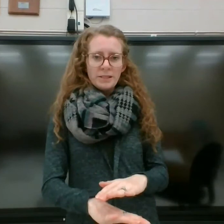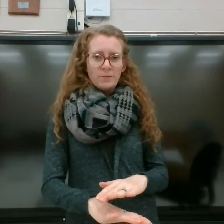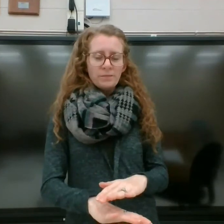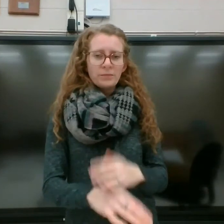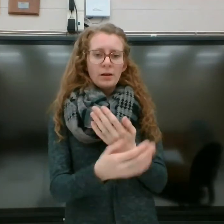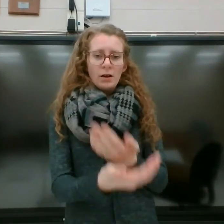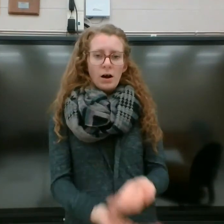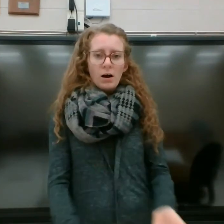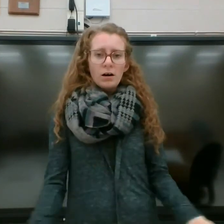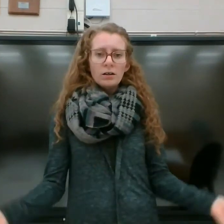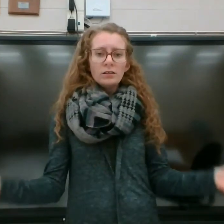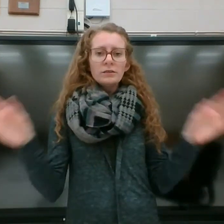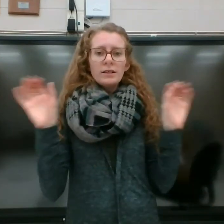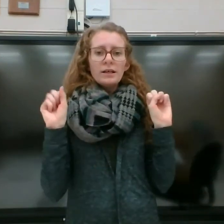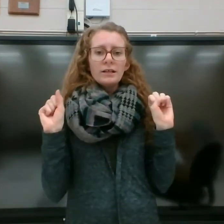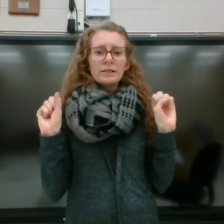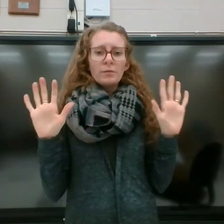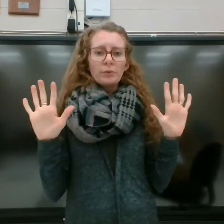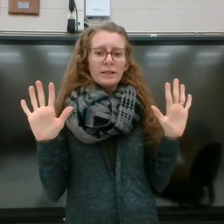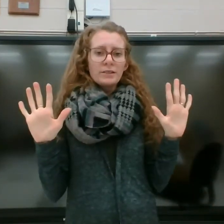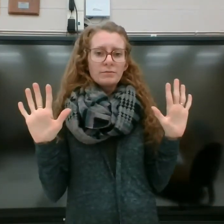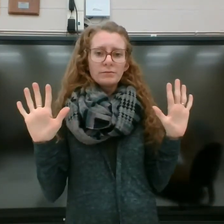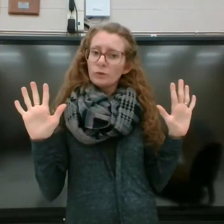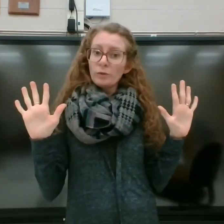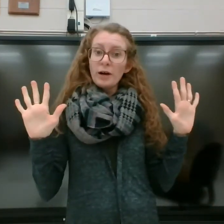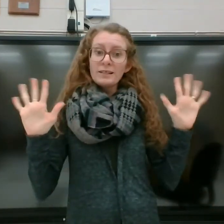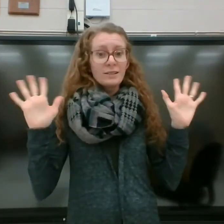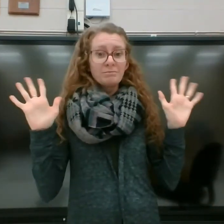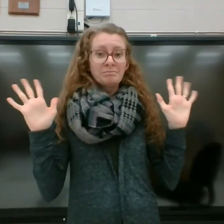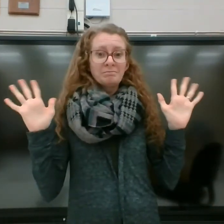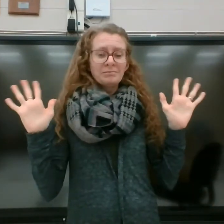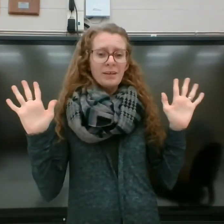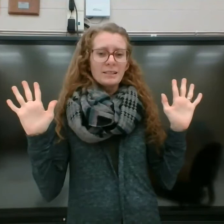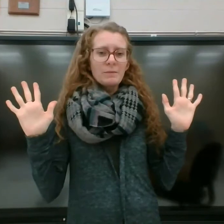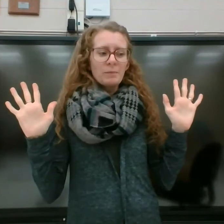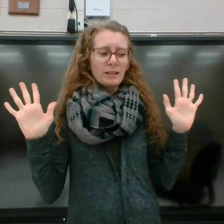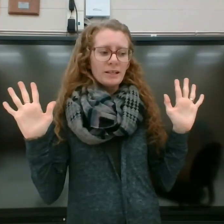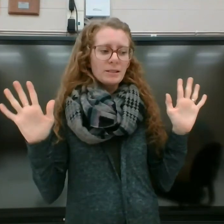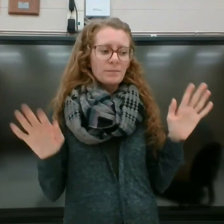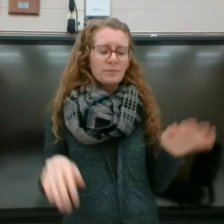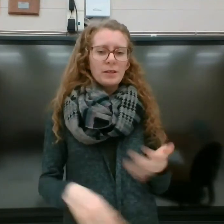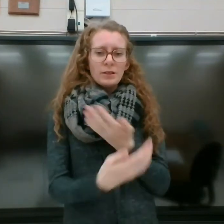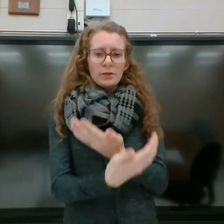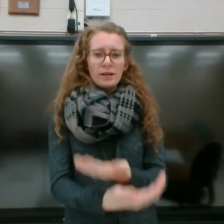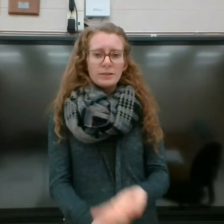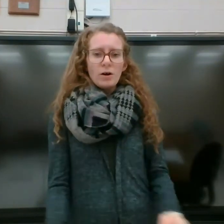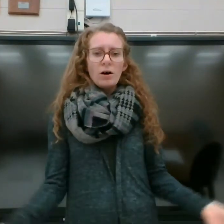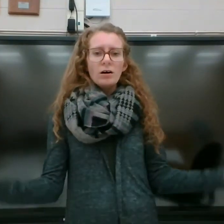down. All is bright. Word bright, hands come up like this. So that is